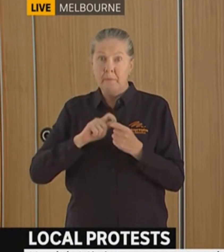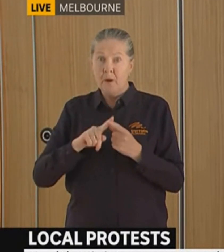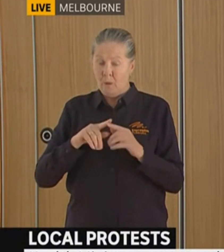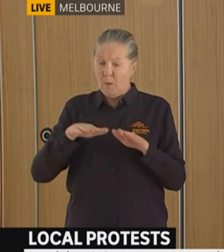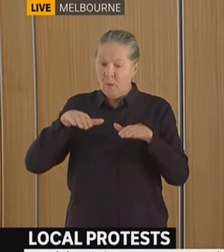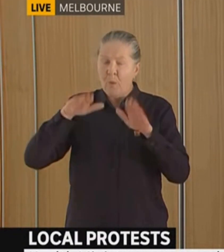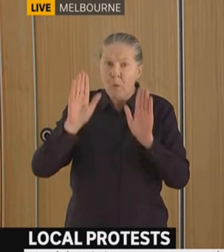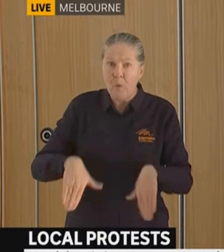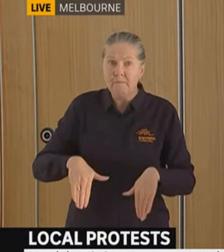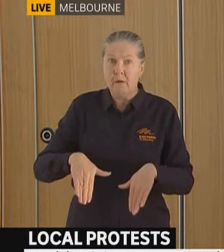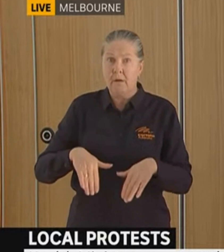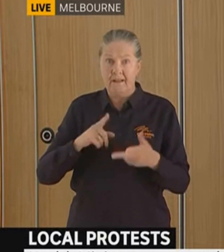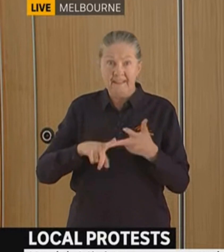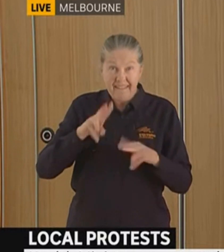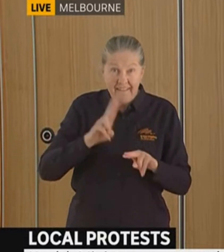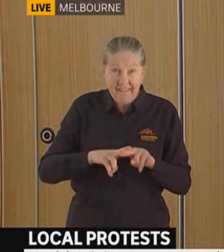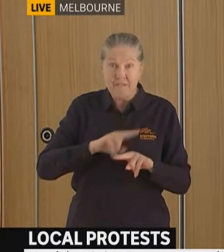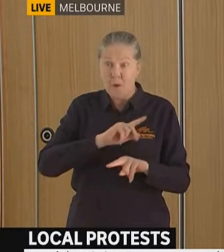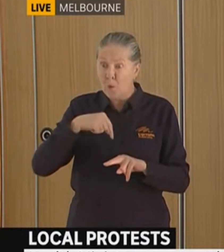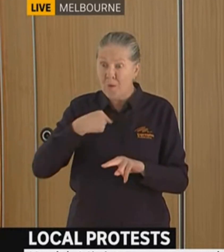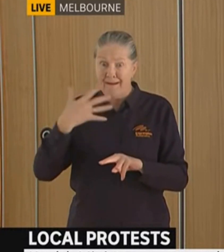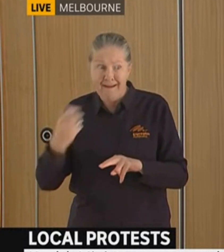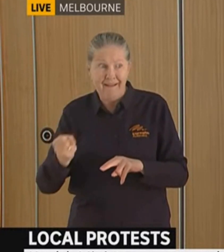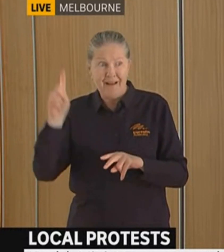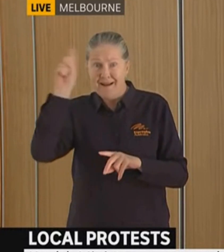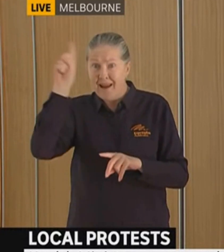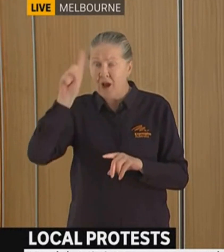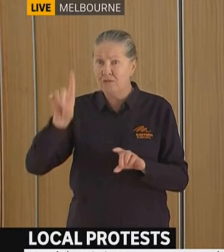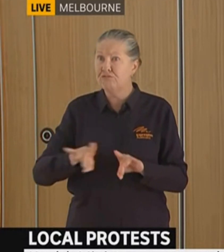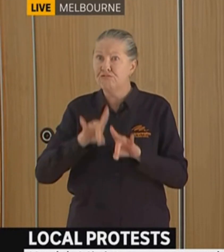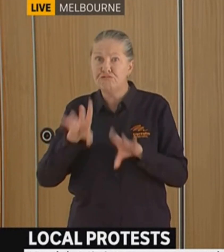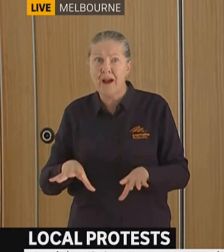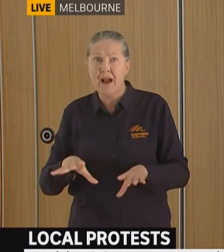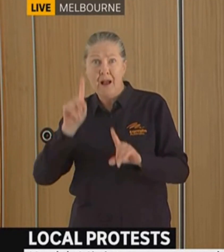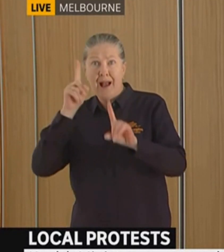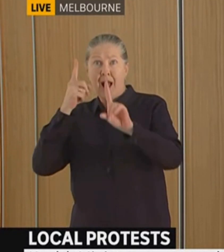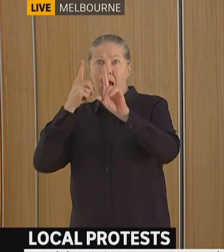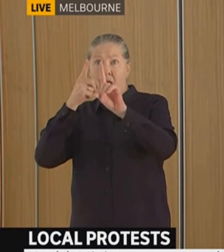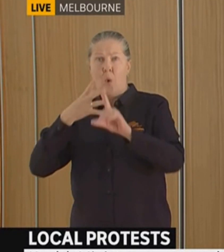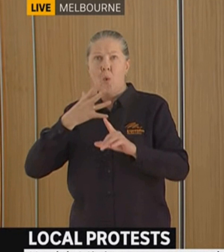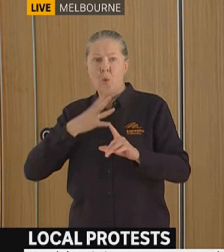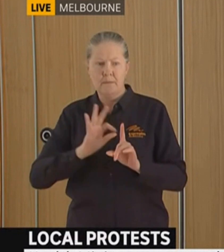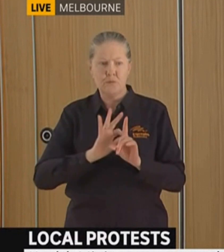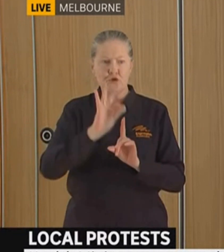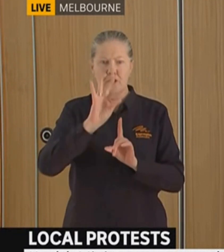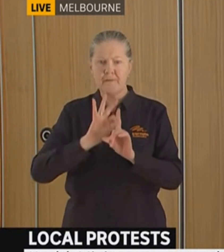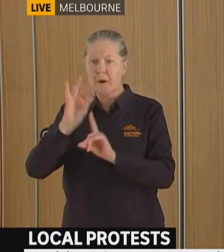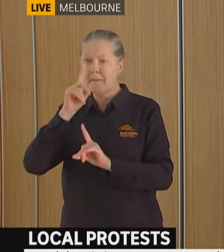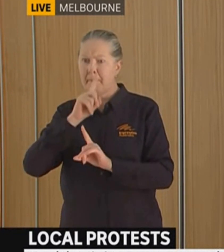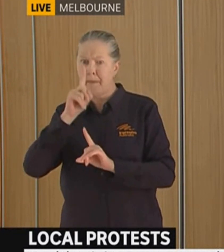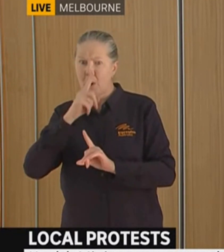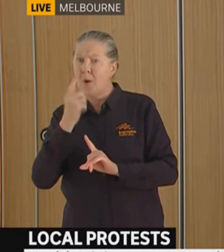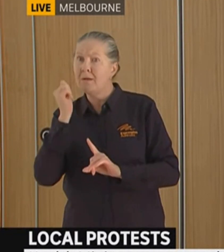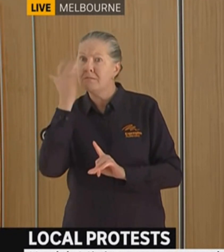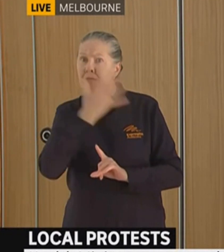irony if, as we pursue the national goal of increasing the health of Indigenous Australians,